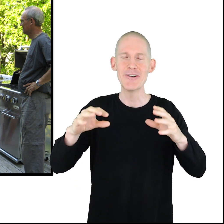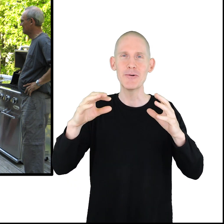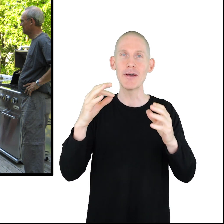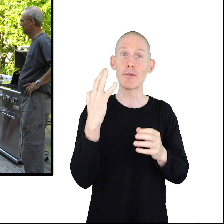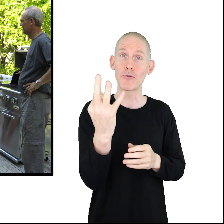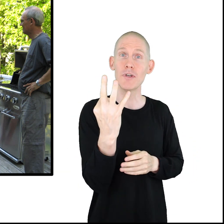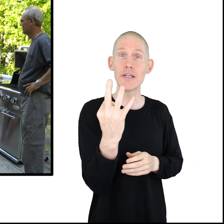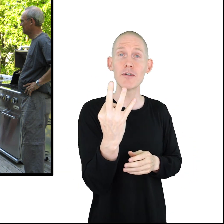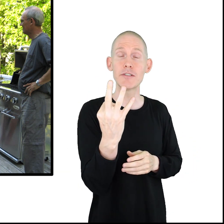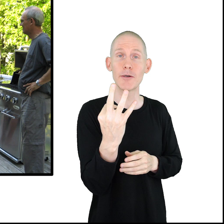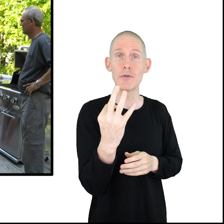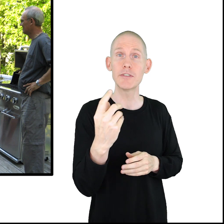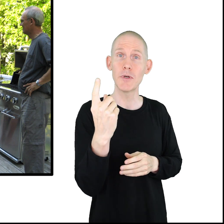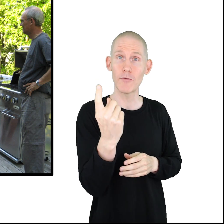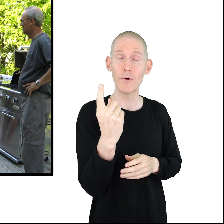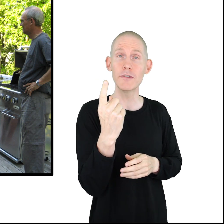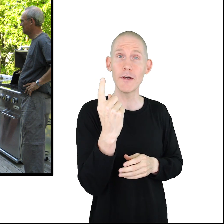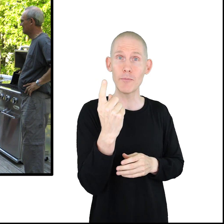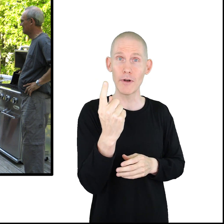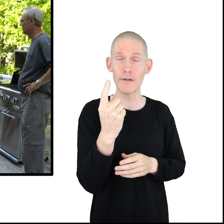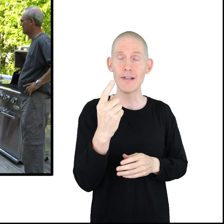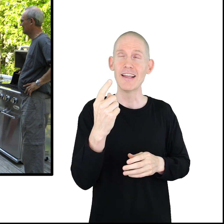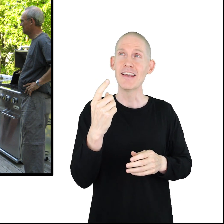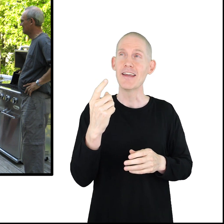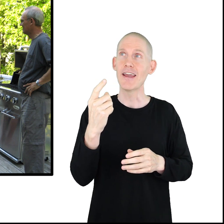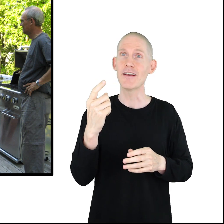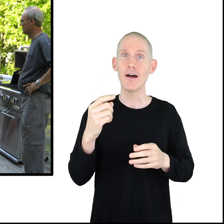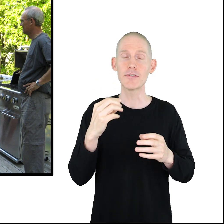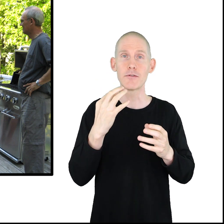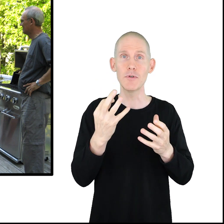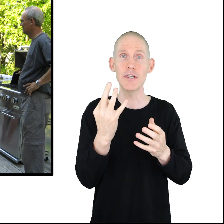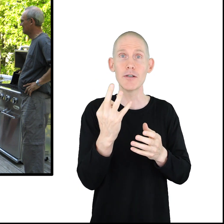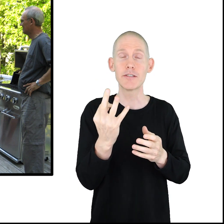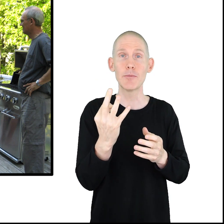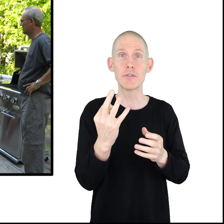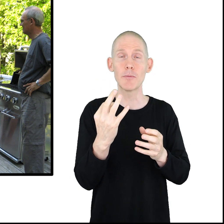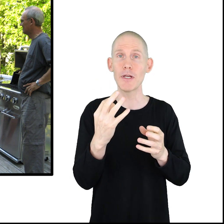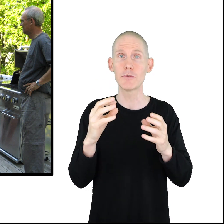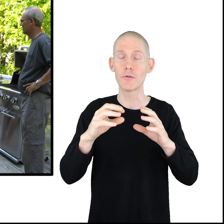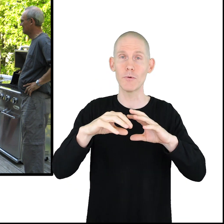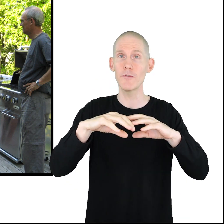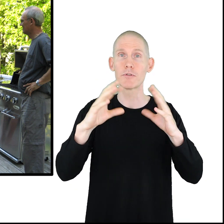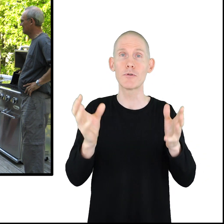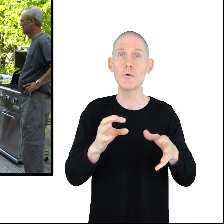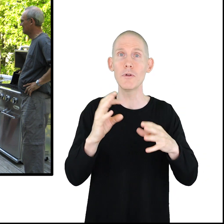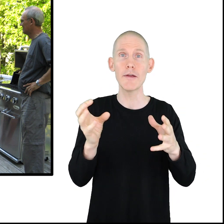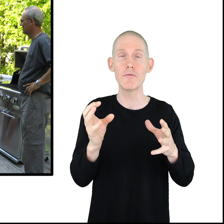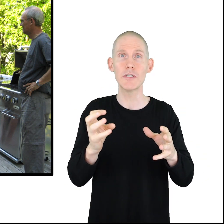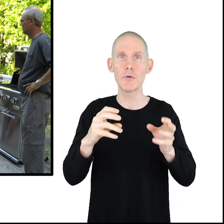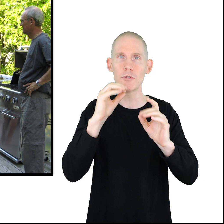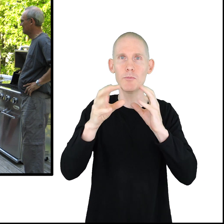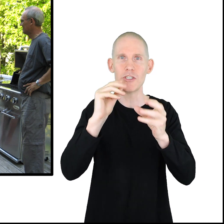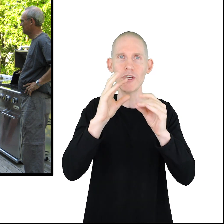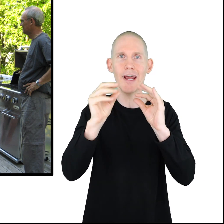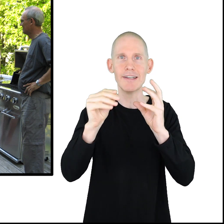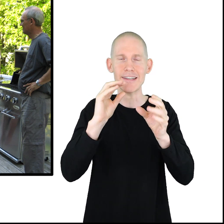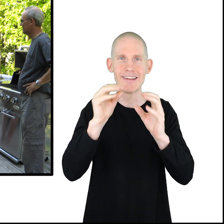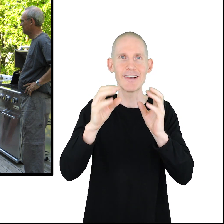know, we have the three hearing siblings and we have one deaf brother and us three hearing siblings. Sometimes, you whatever school life events, we would just be chatting like